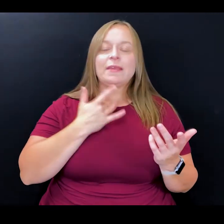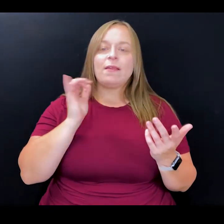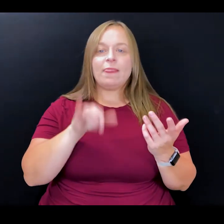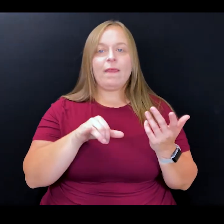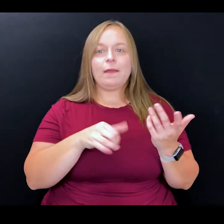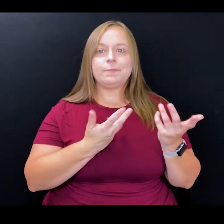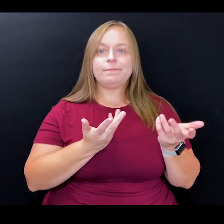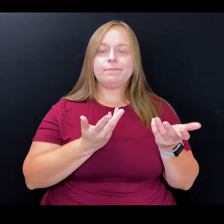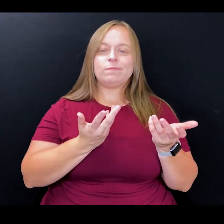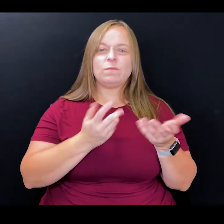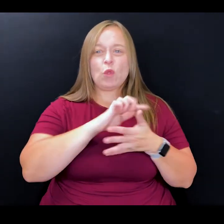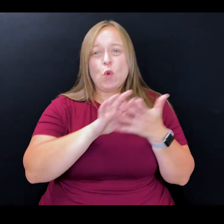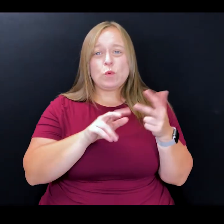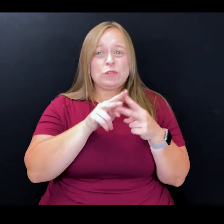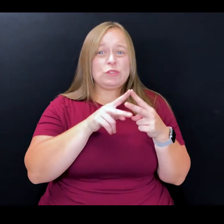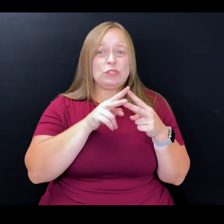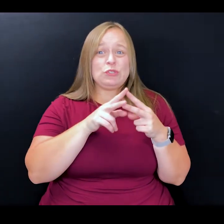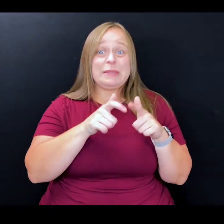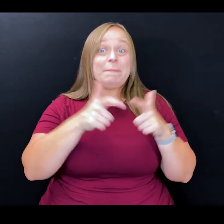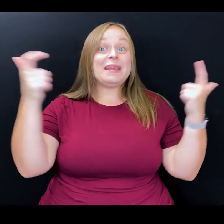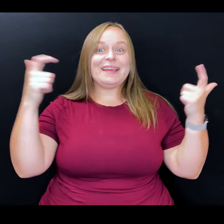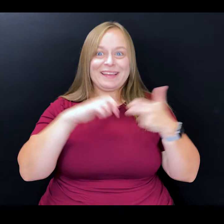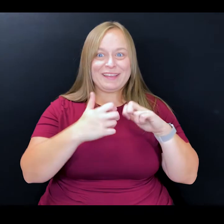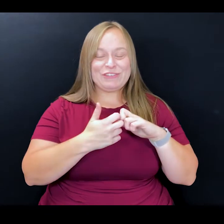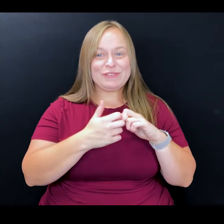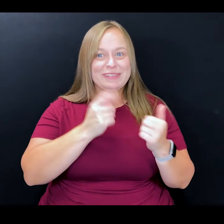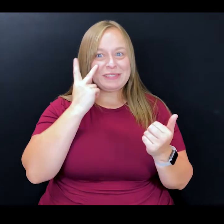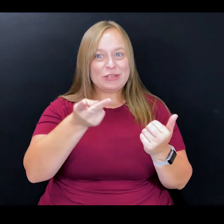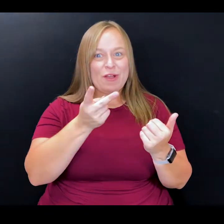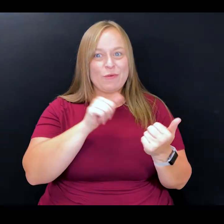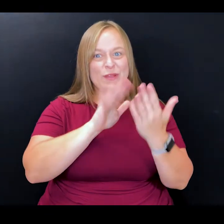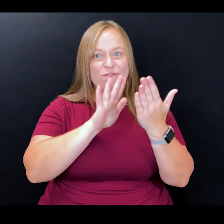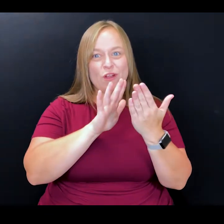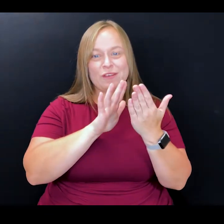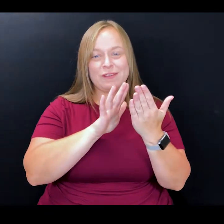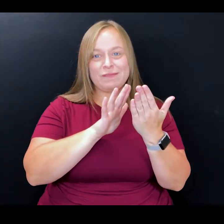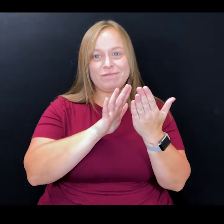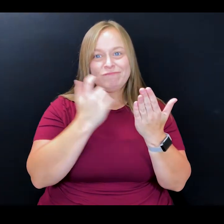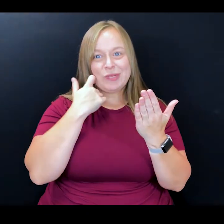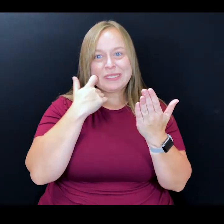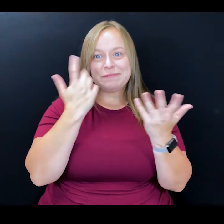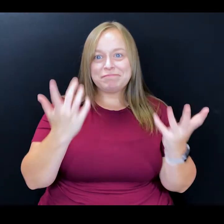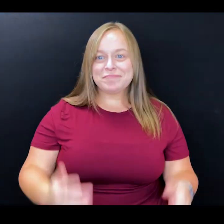that those are just 2 of the big issues that we confronted in